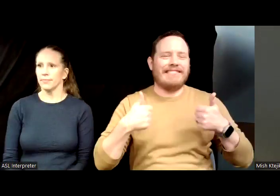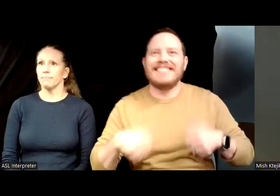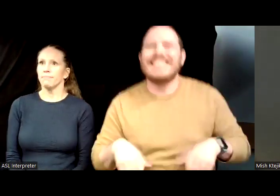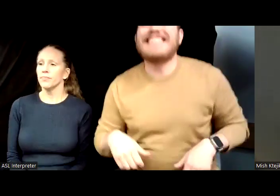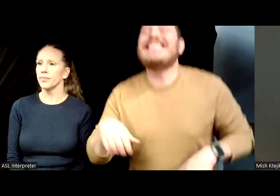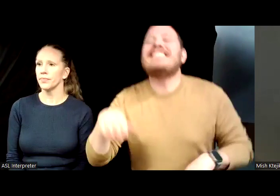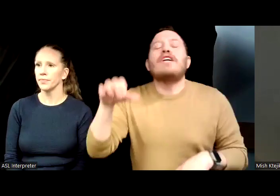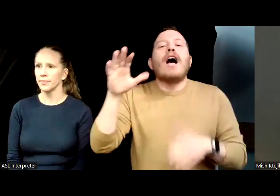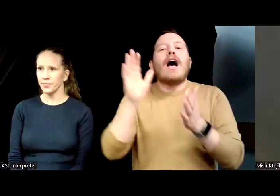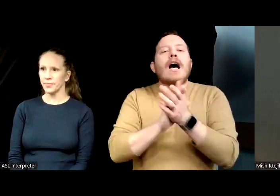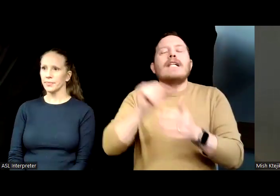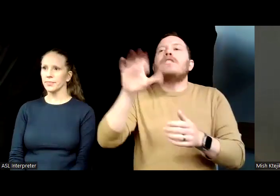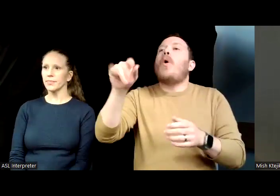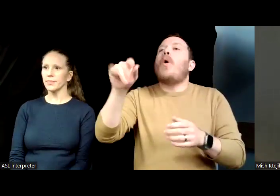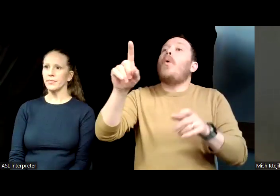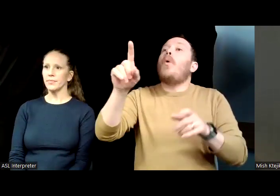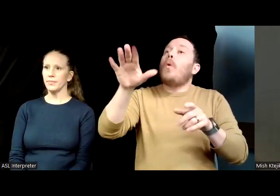This is Eric.